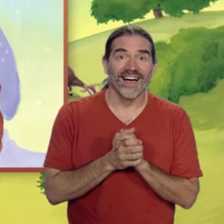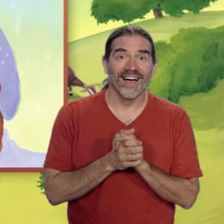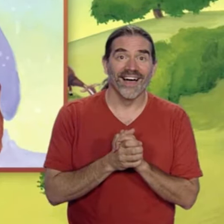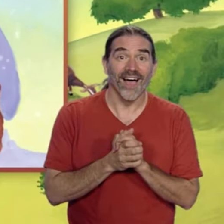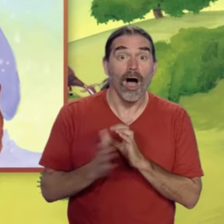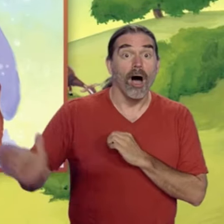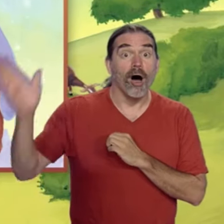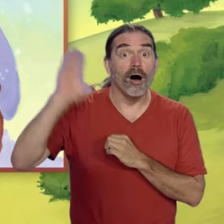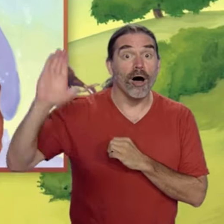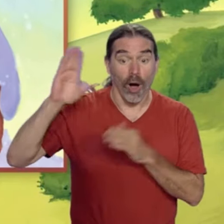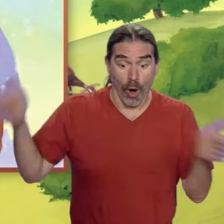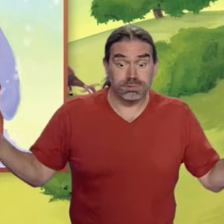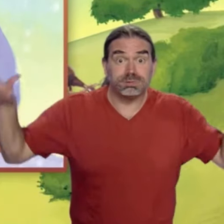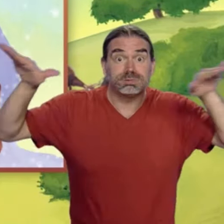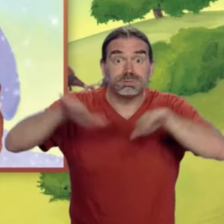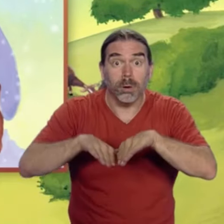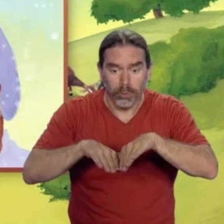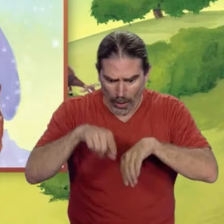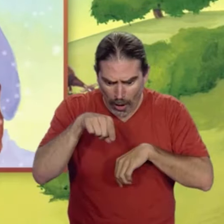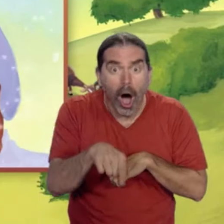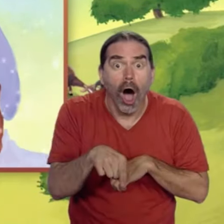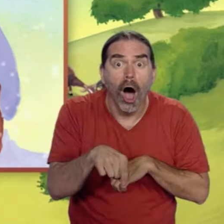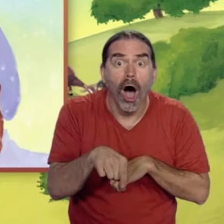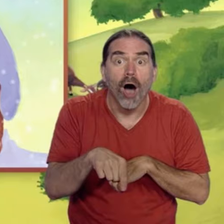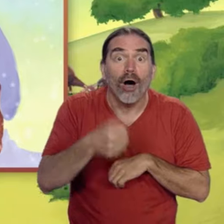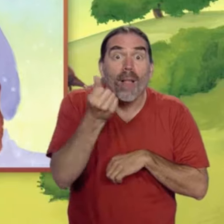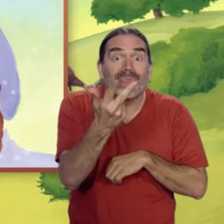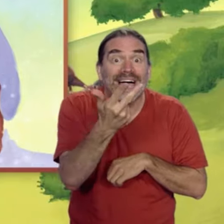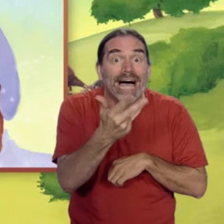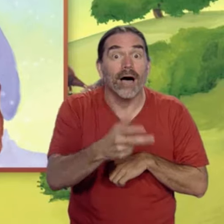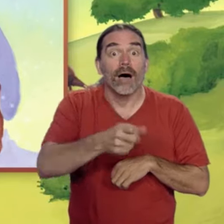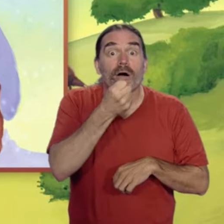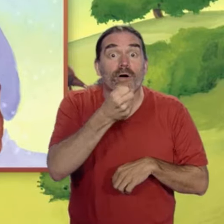Once upon a time, there were three billy goats, each called Gruff.